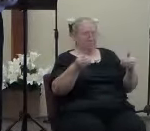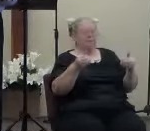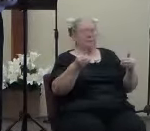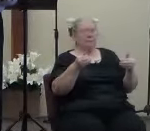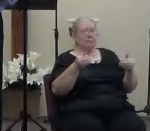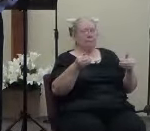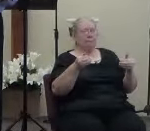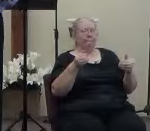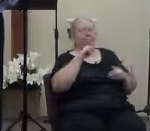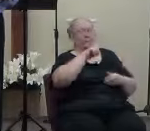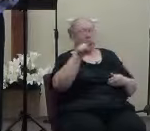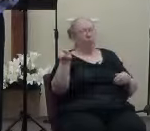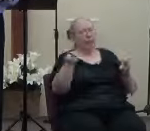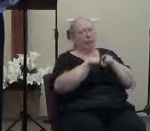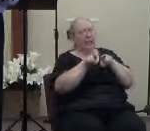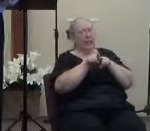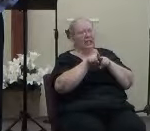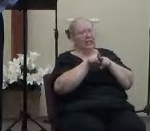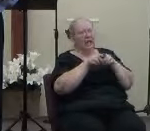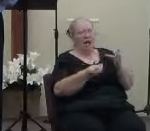You'll be like a well-watered garden.